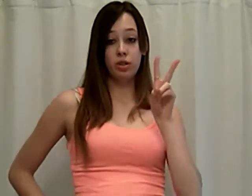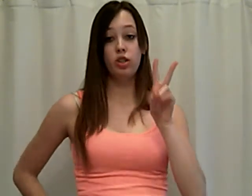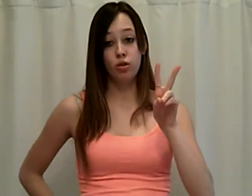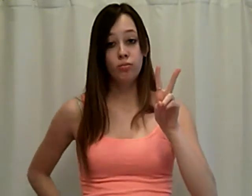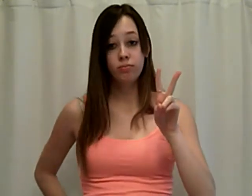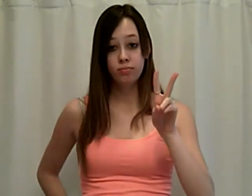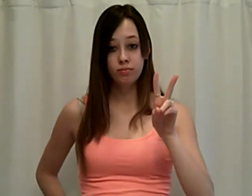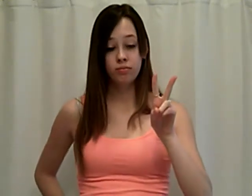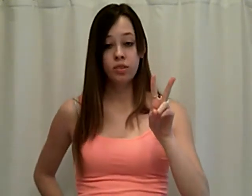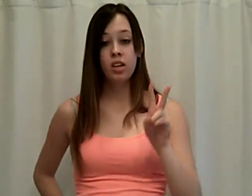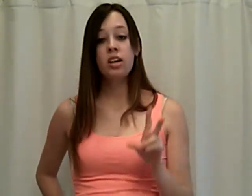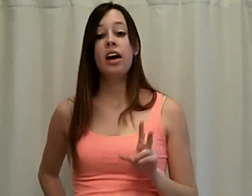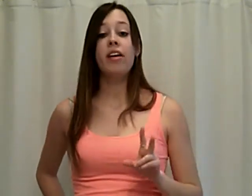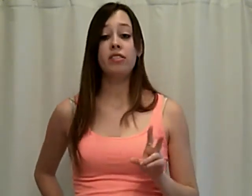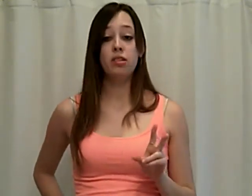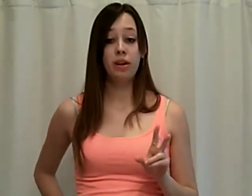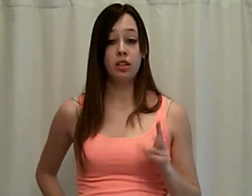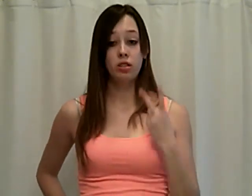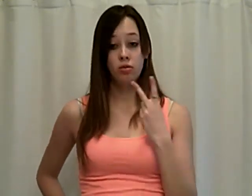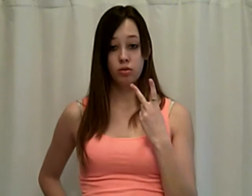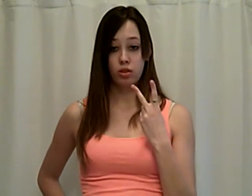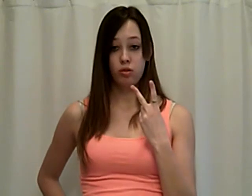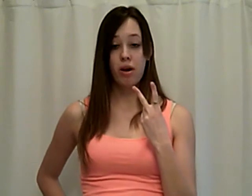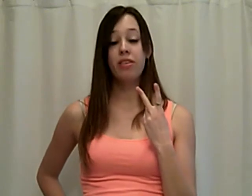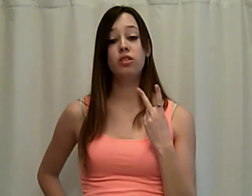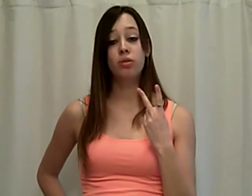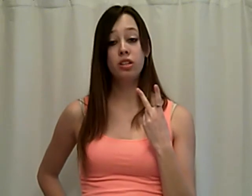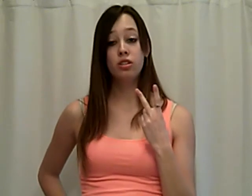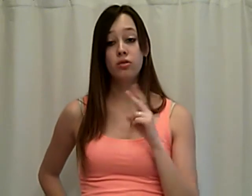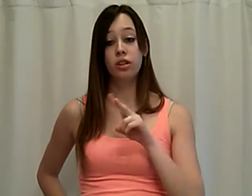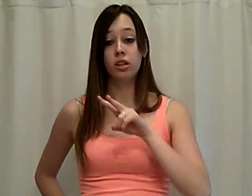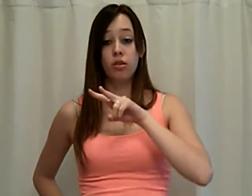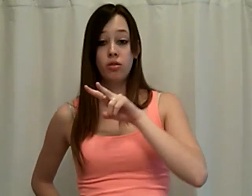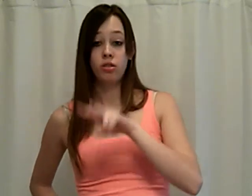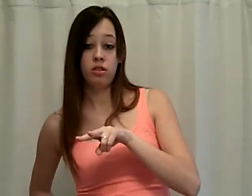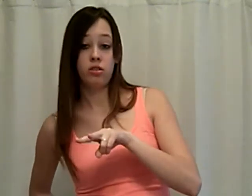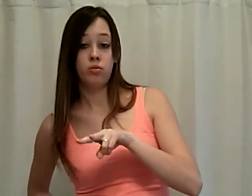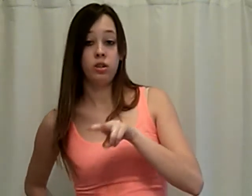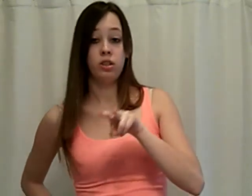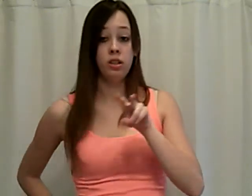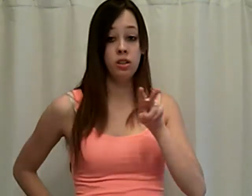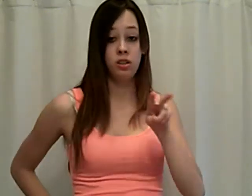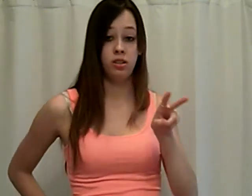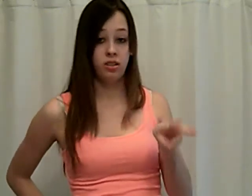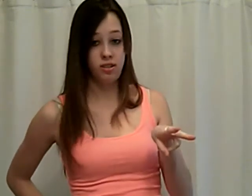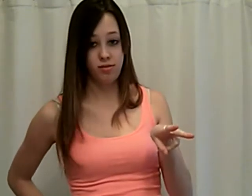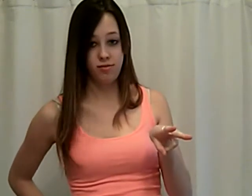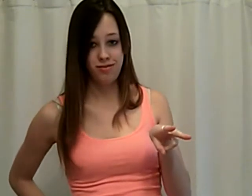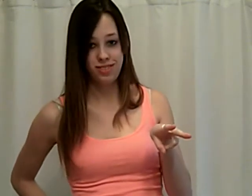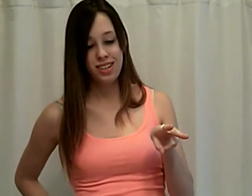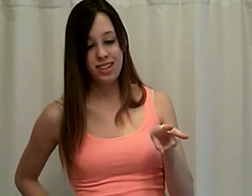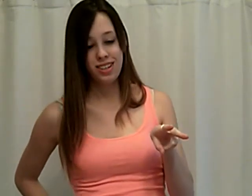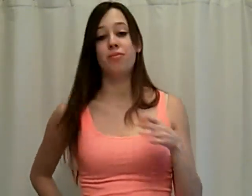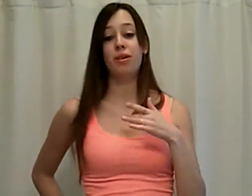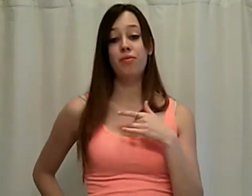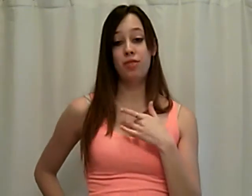2. And then to make it 1, 2. And then 22, you're going to go 1, 2. But I'm